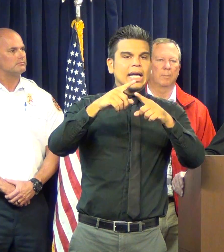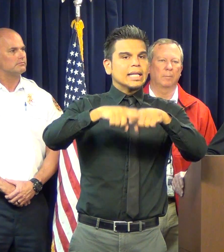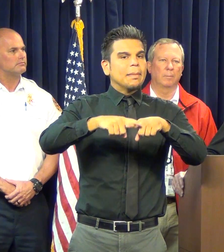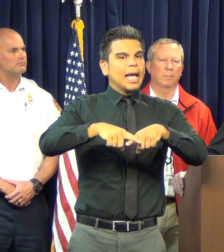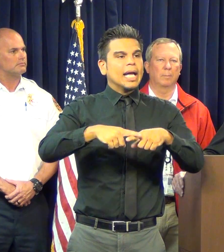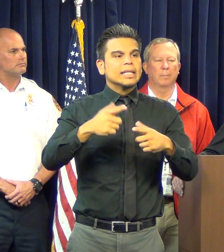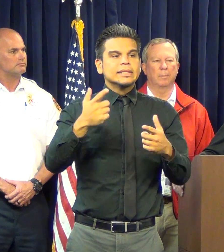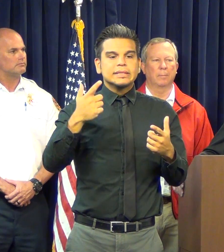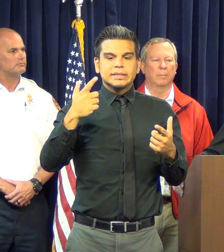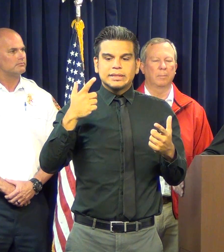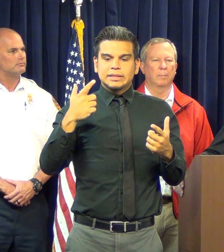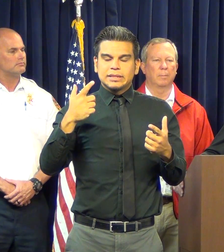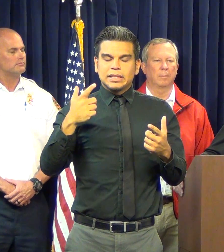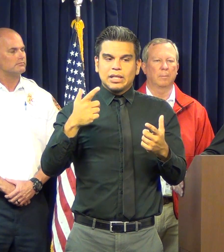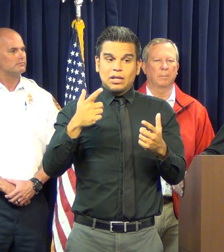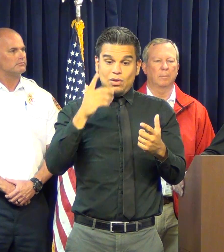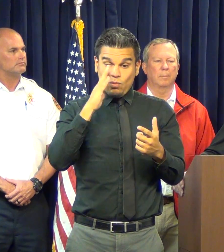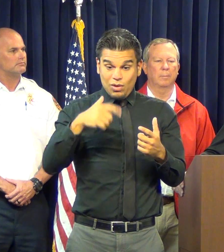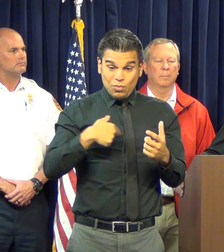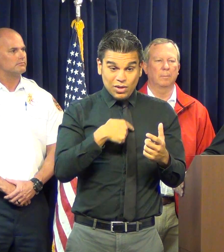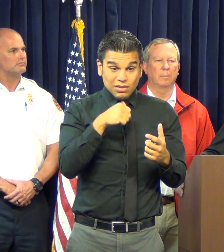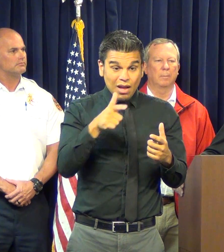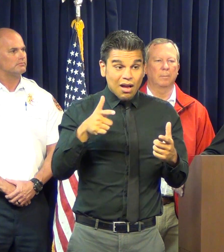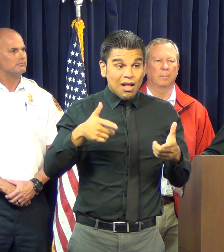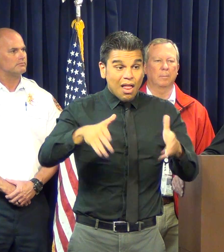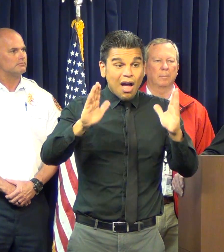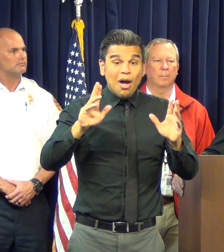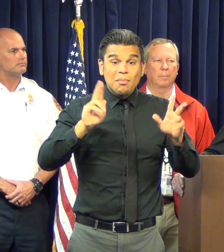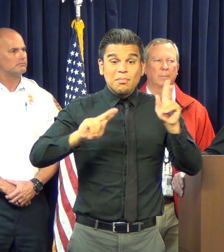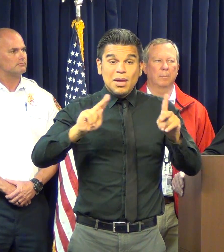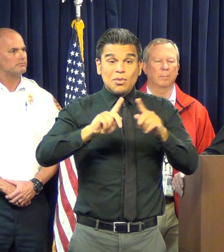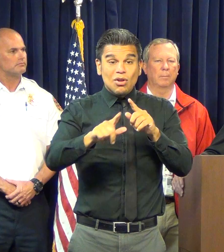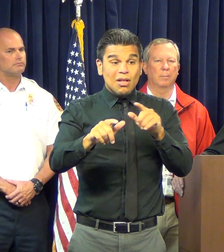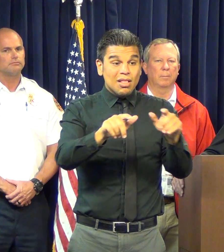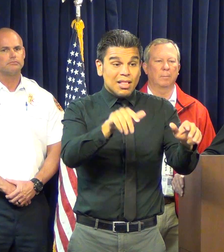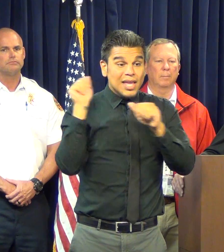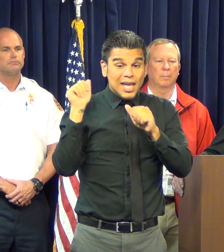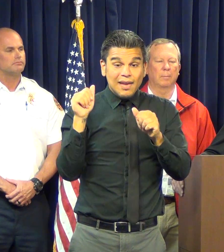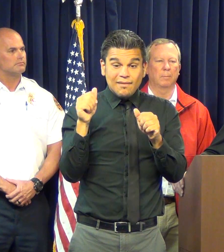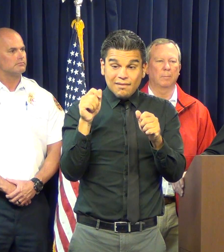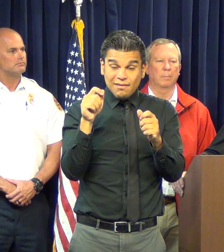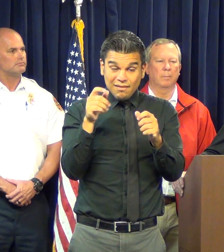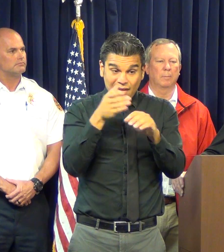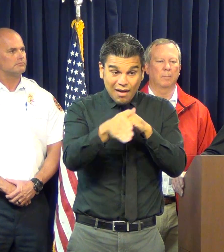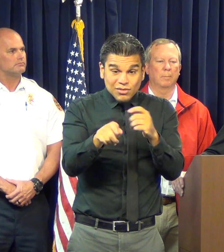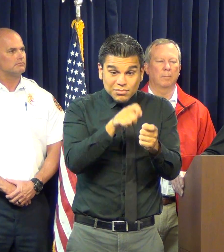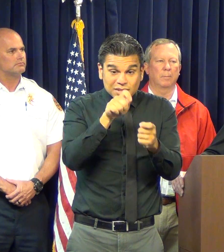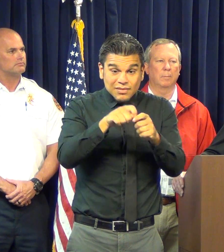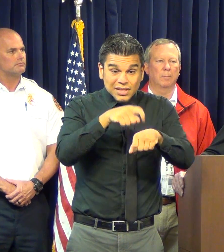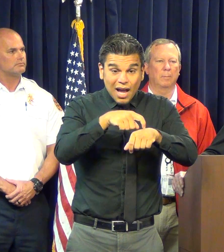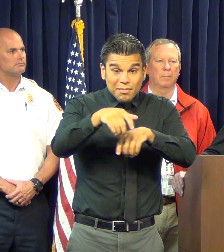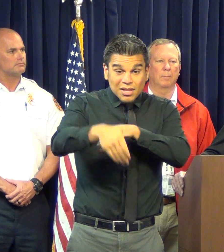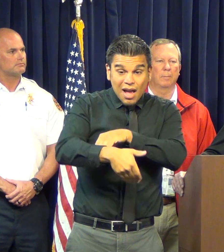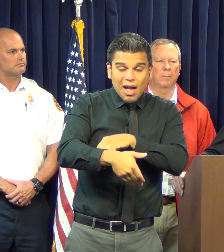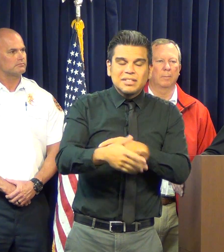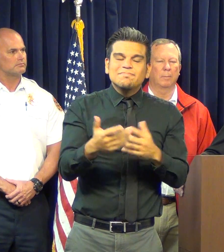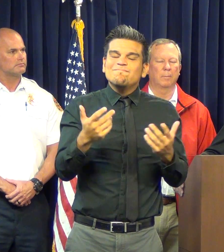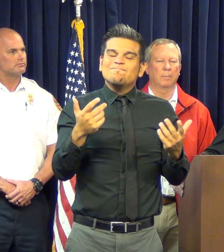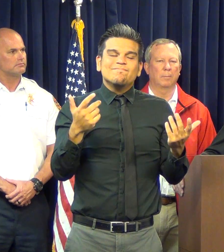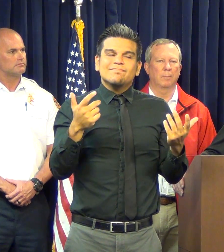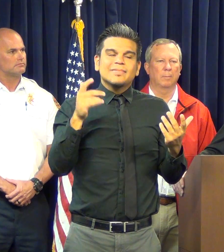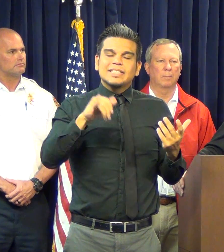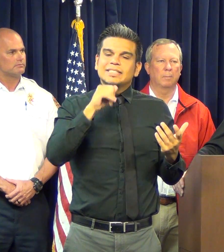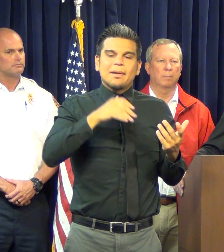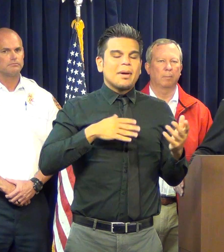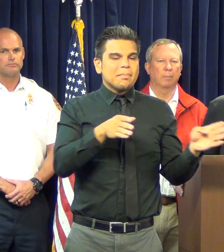when you're in uncertain conditions, but I have no plans at this moment to impose a curfew. But I always keep all of my tools in the toolbox